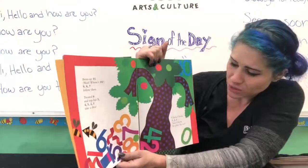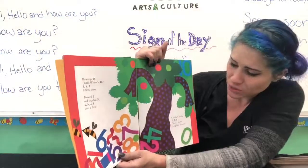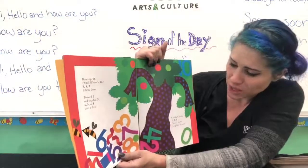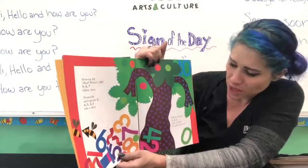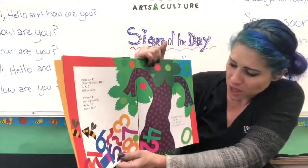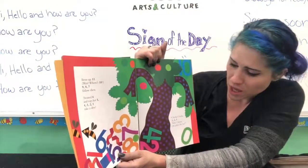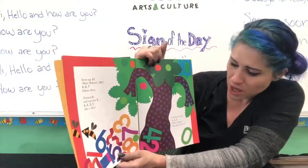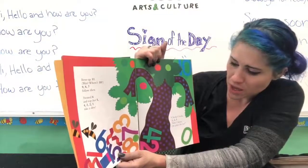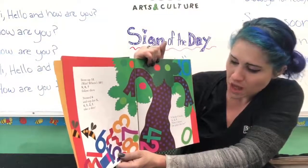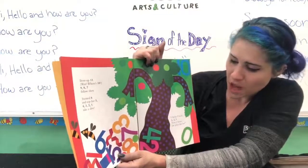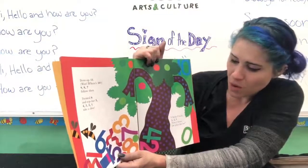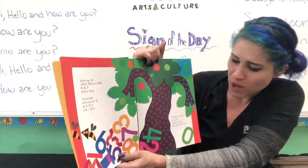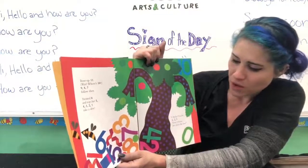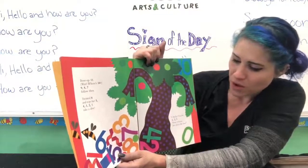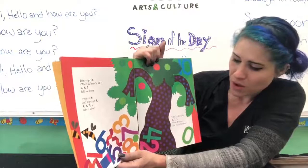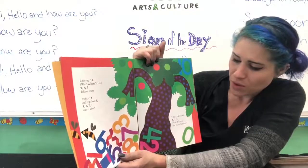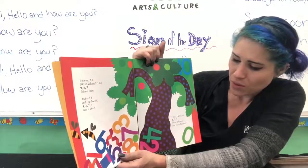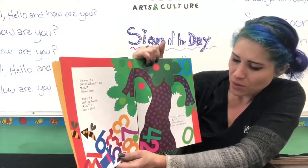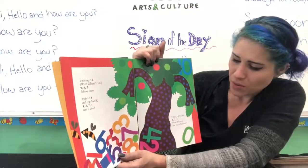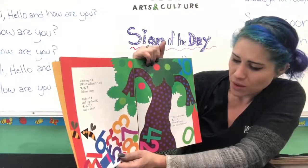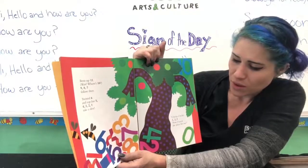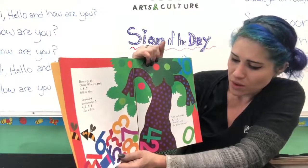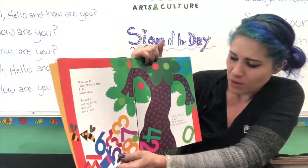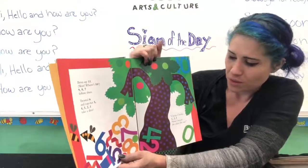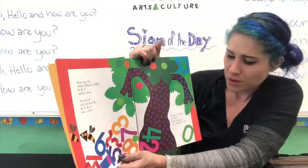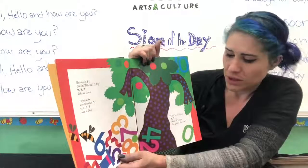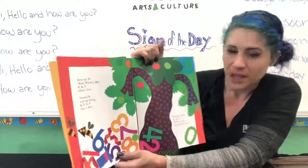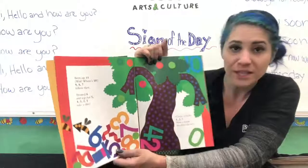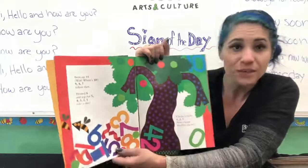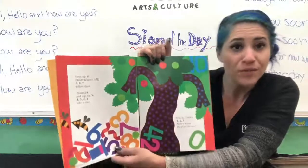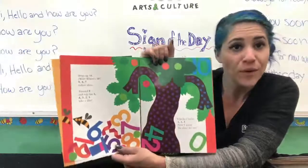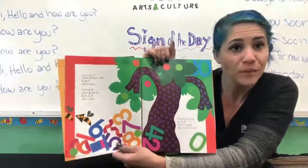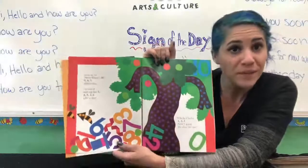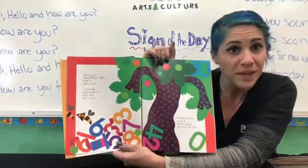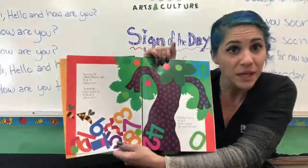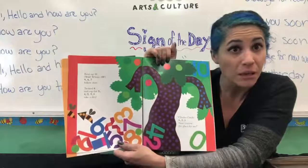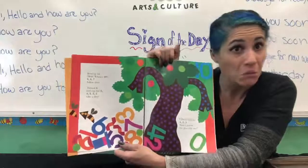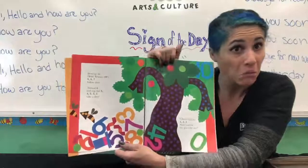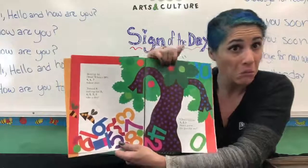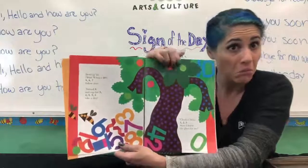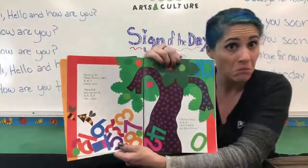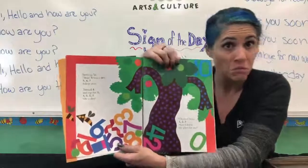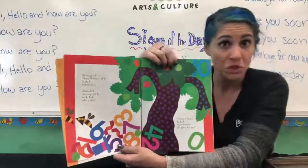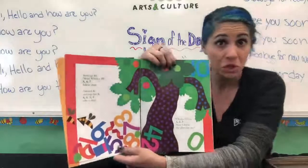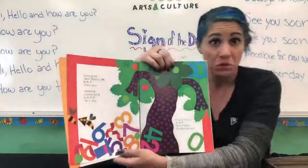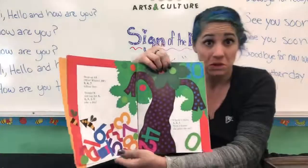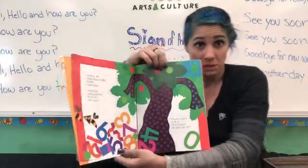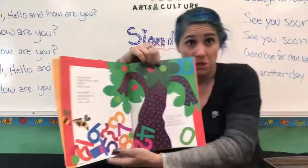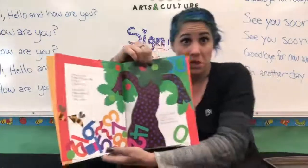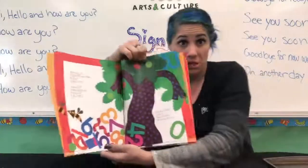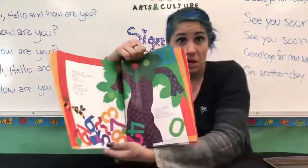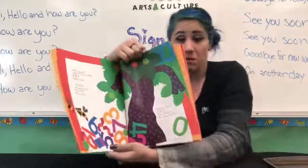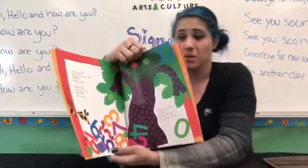3, now I know the place for me. 0 seems like he's got a